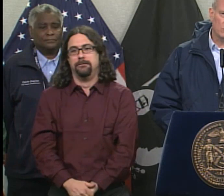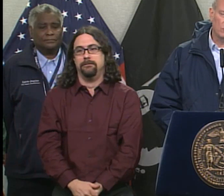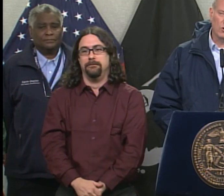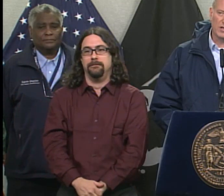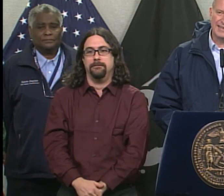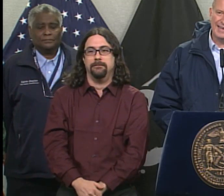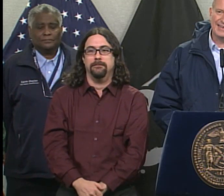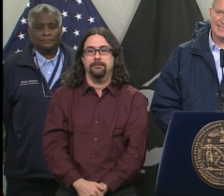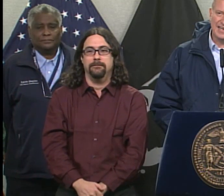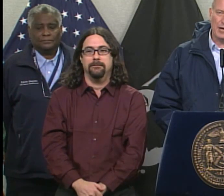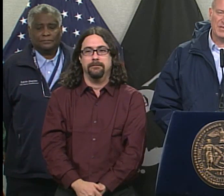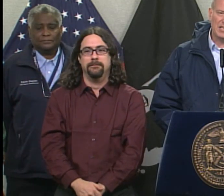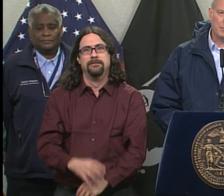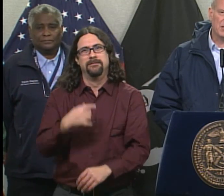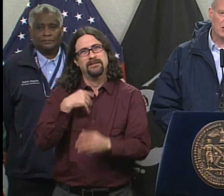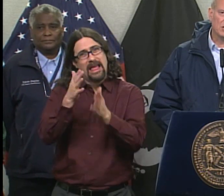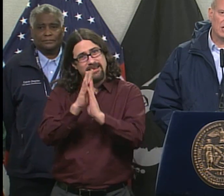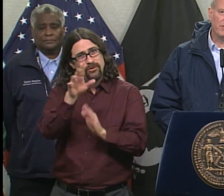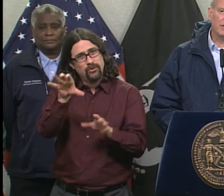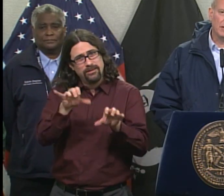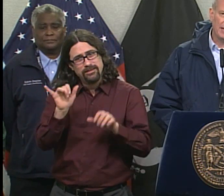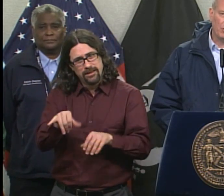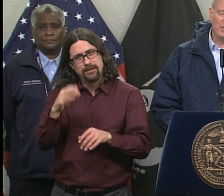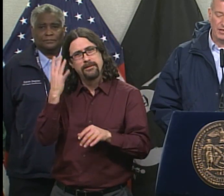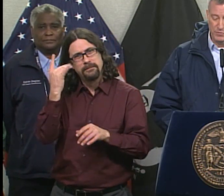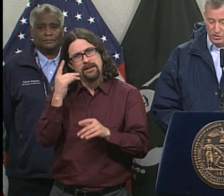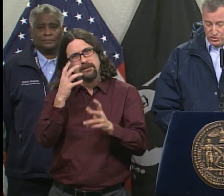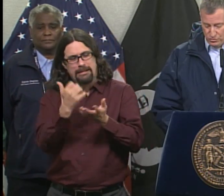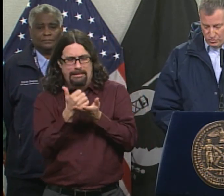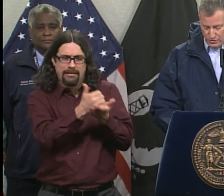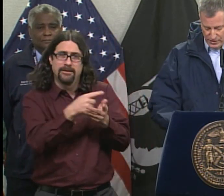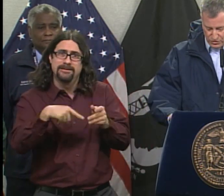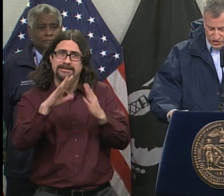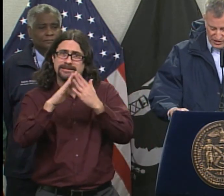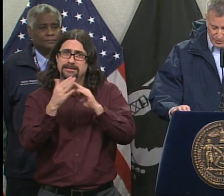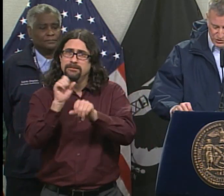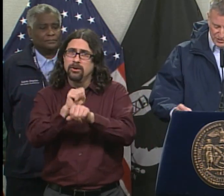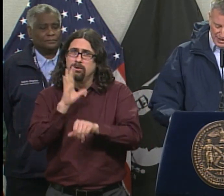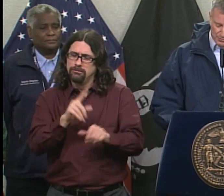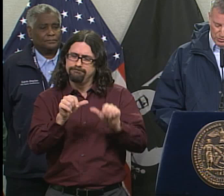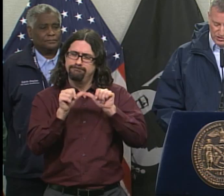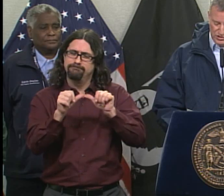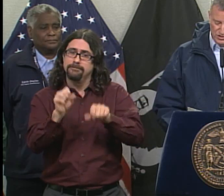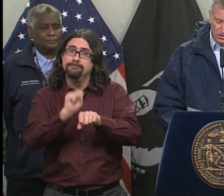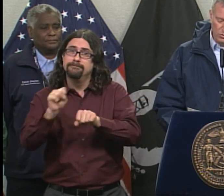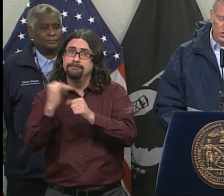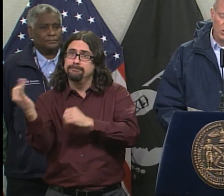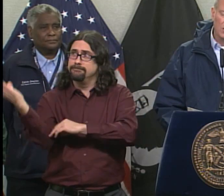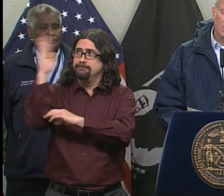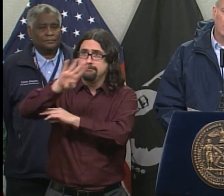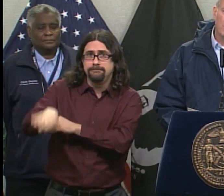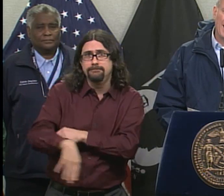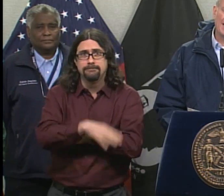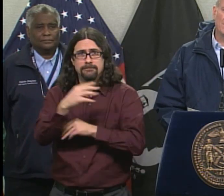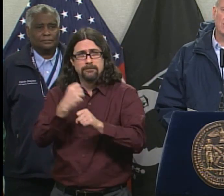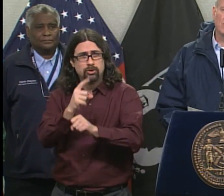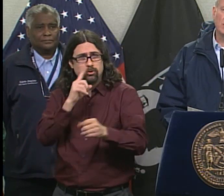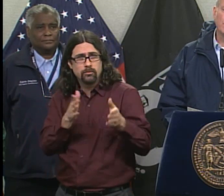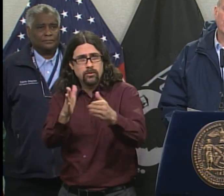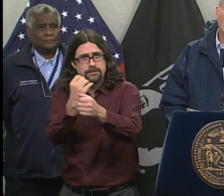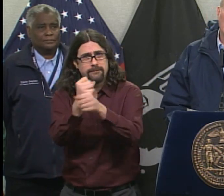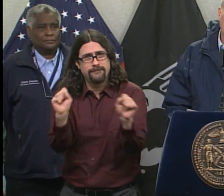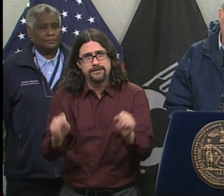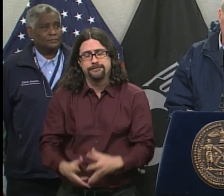hard and working nonstop to keep us all safe. Help them to do their job. Do not put the snow back in the